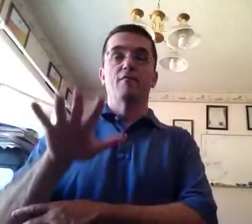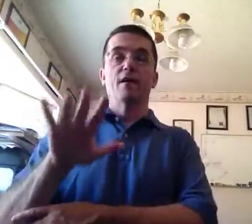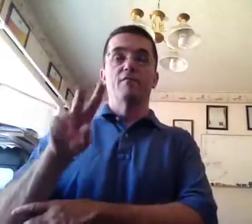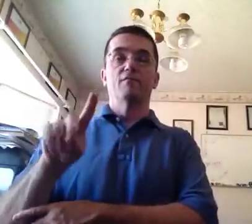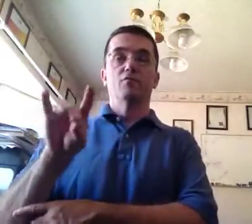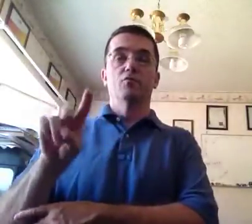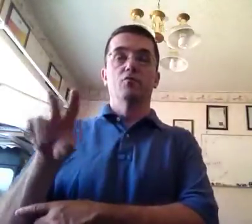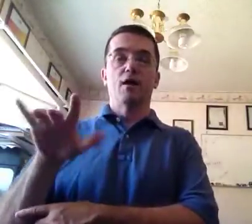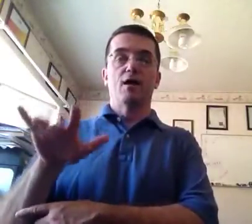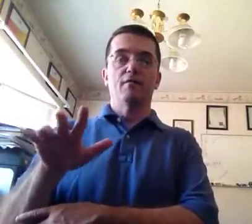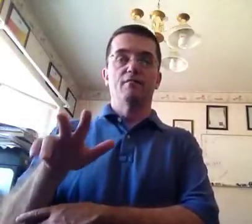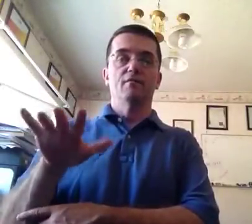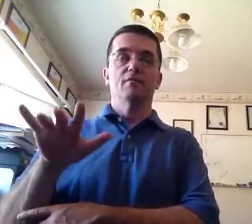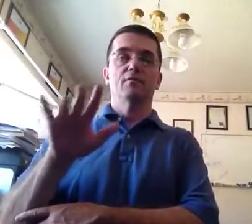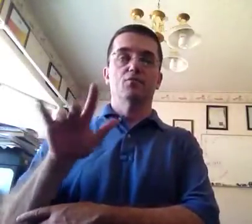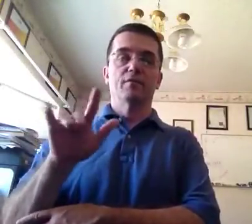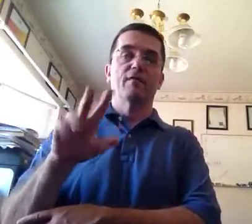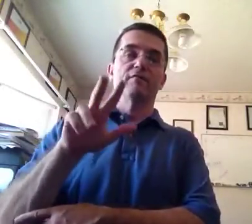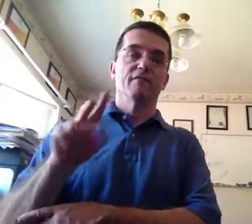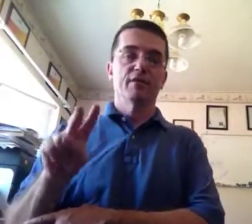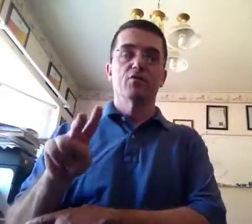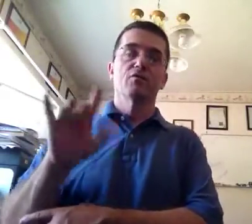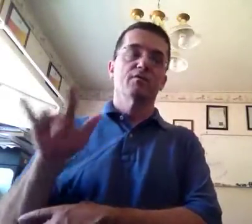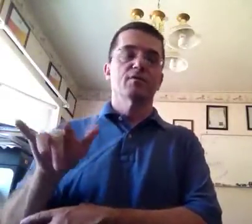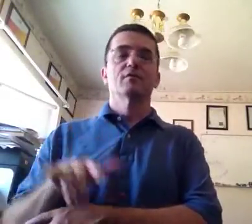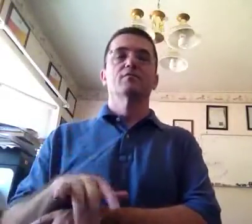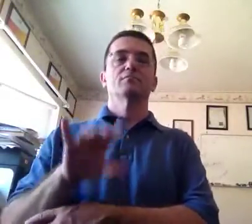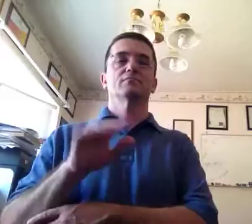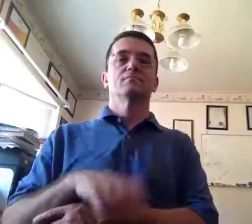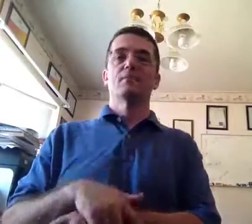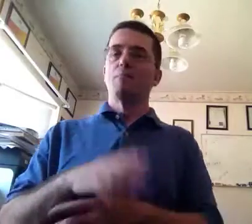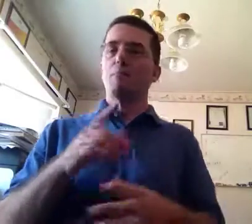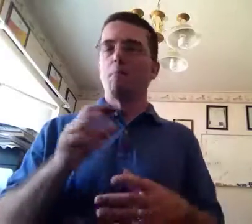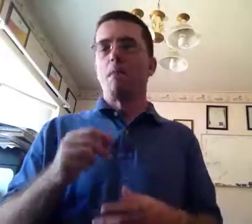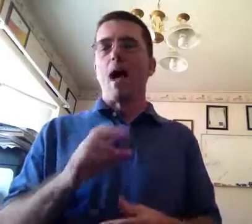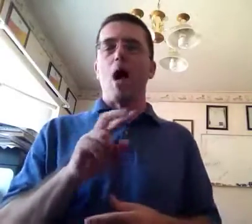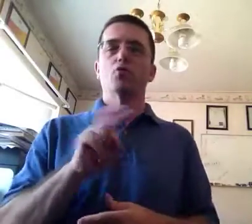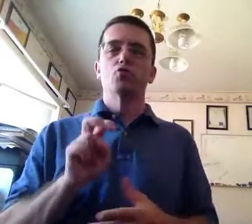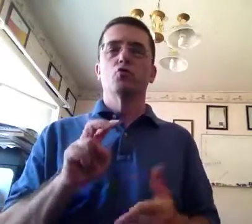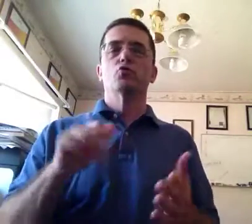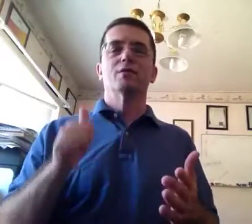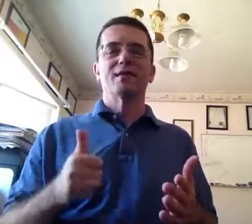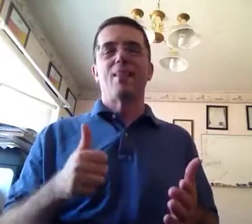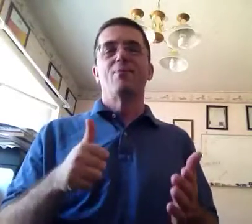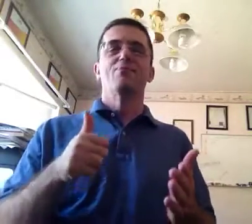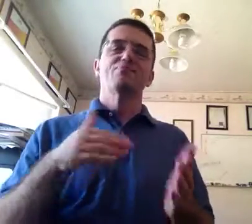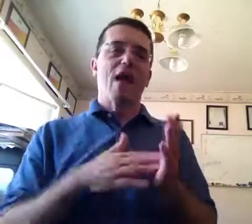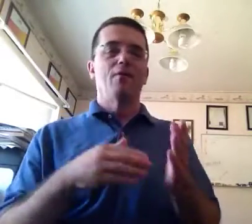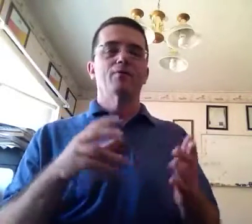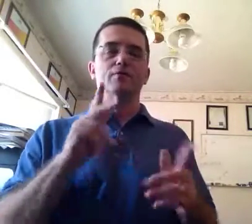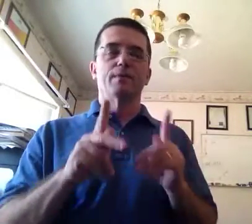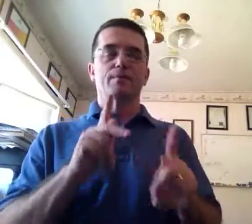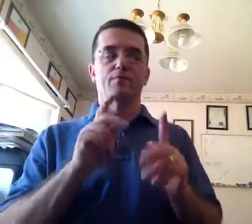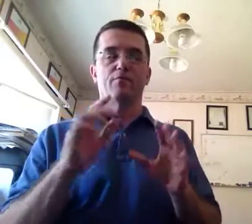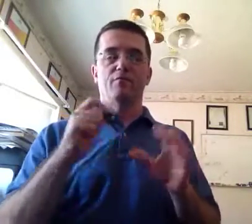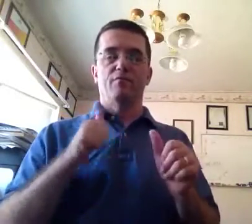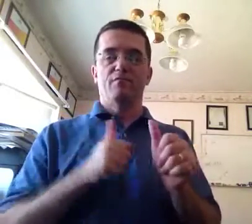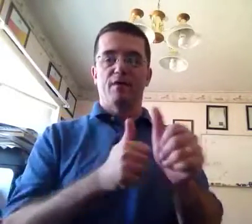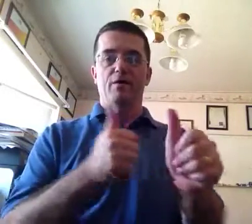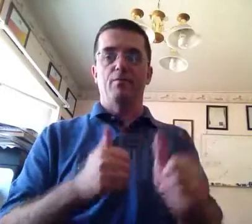888-825-5225. You can follow me on Twitter at Dave Ramsey if you'd like. About 210,000 of you do. Thank you. I just had an emergency with my